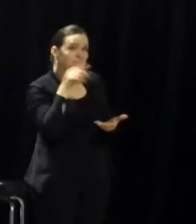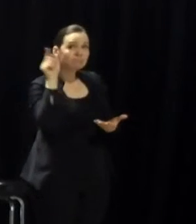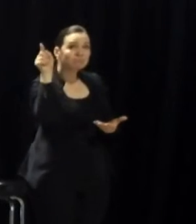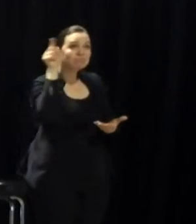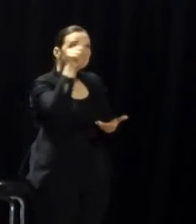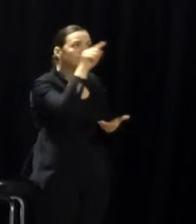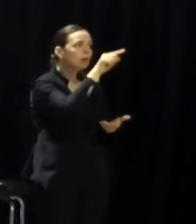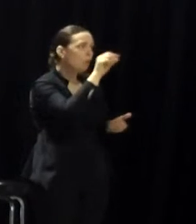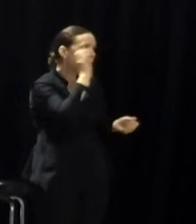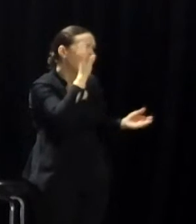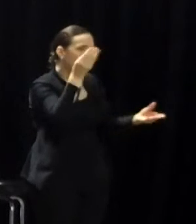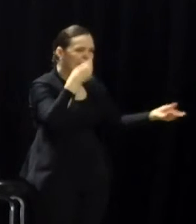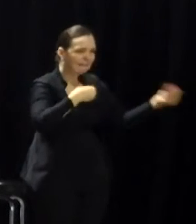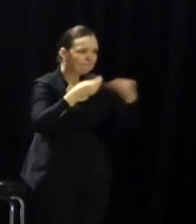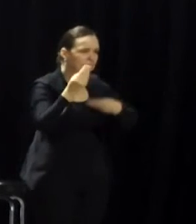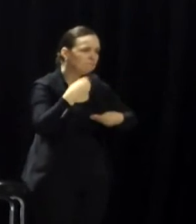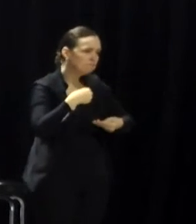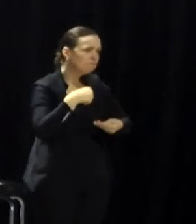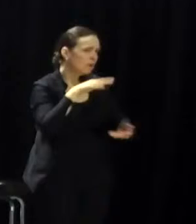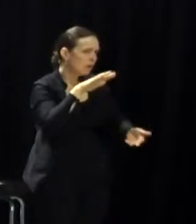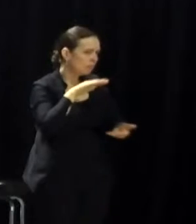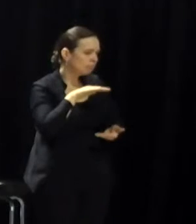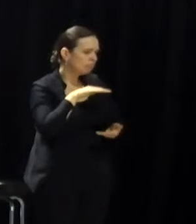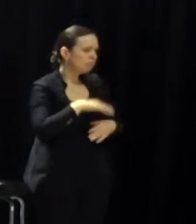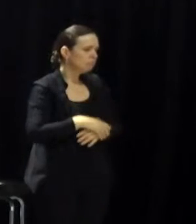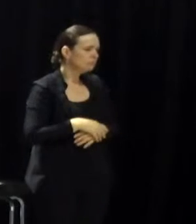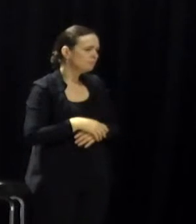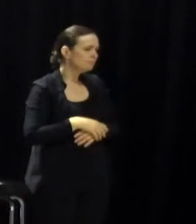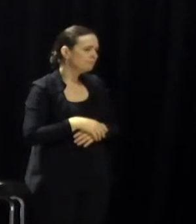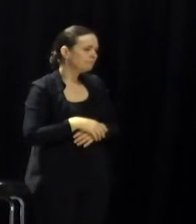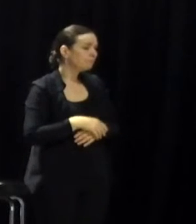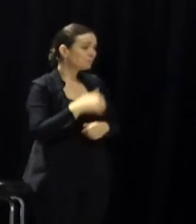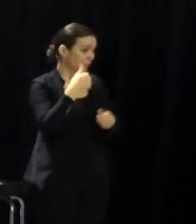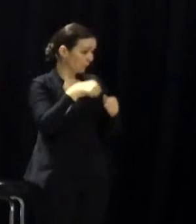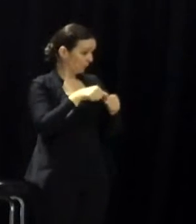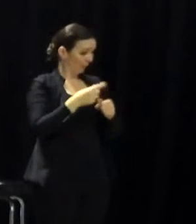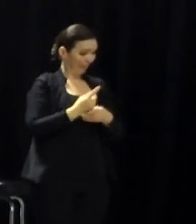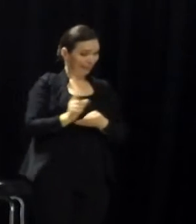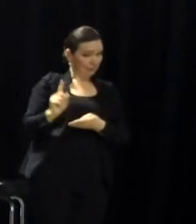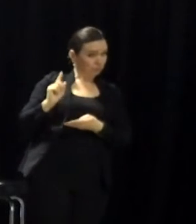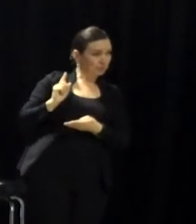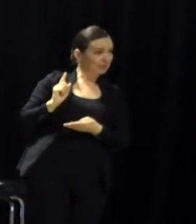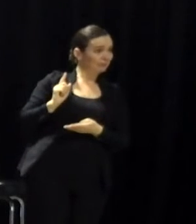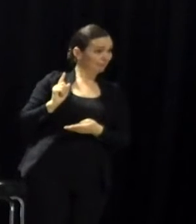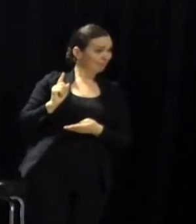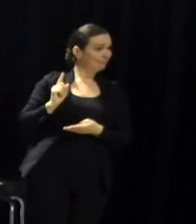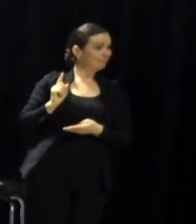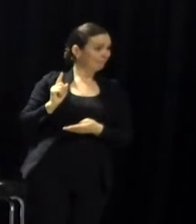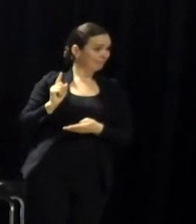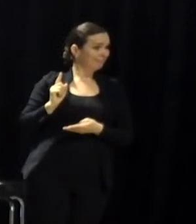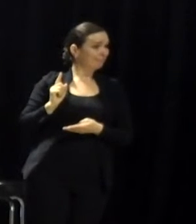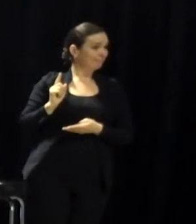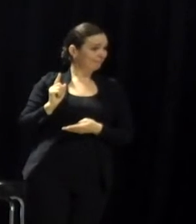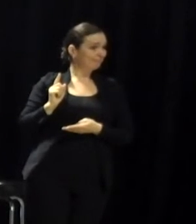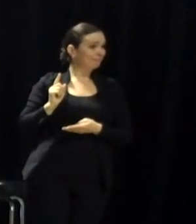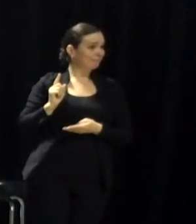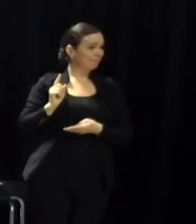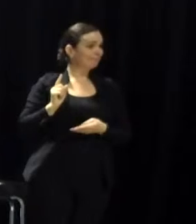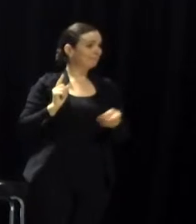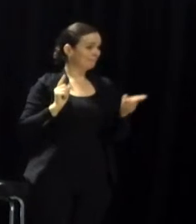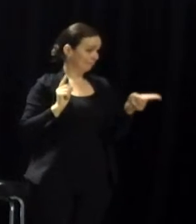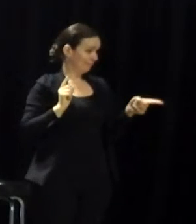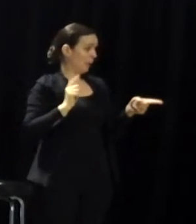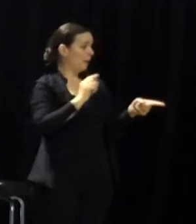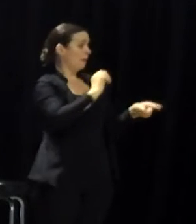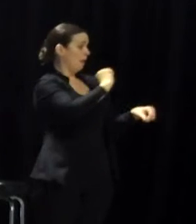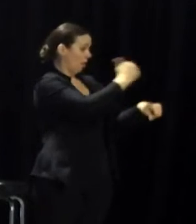of. Remember last week, how we were able to vaccinate is our pod got approved, and we had